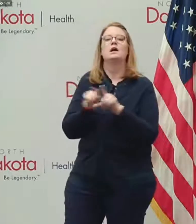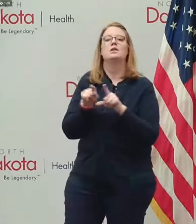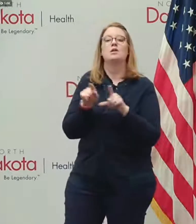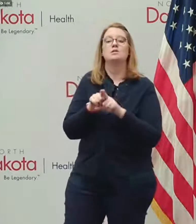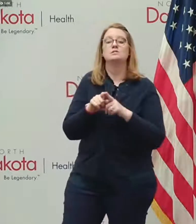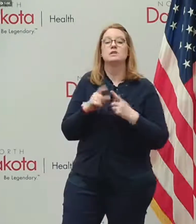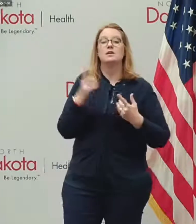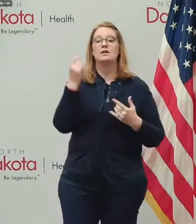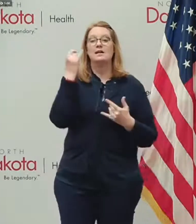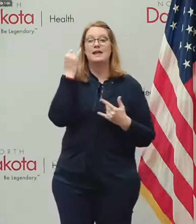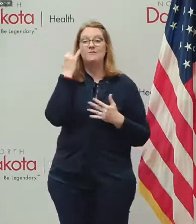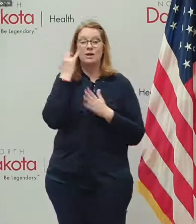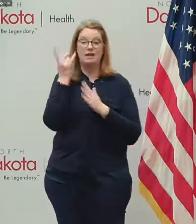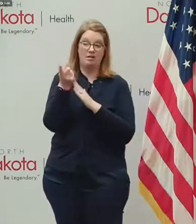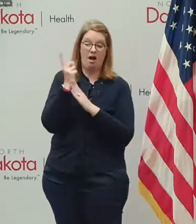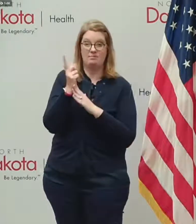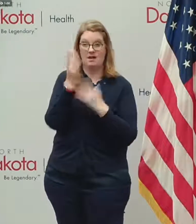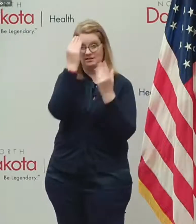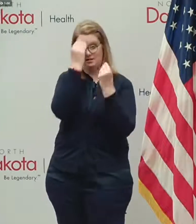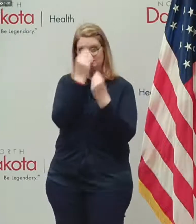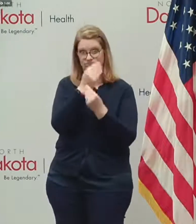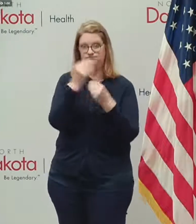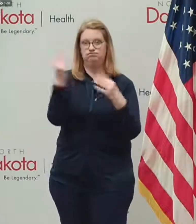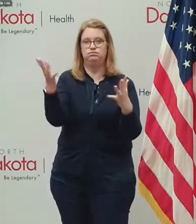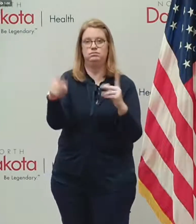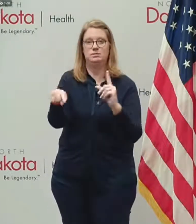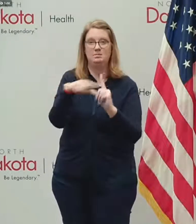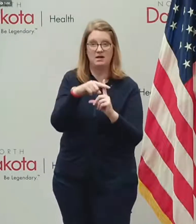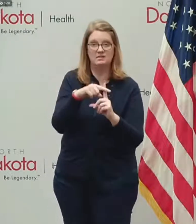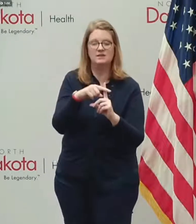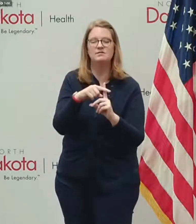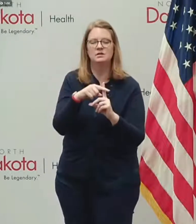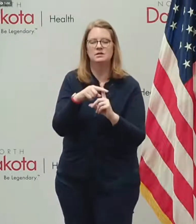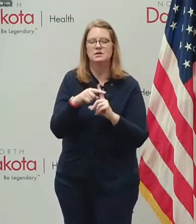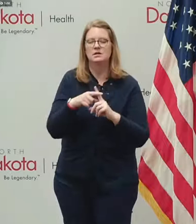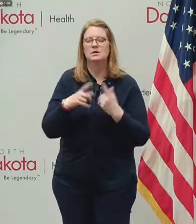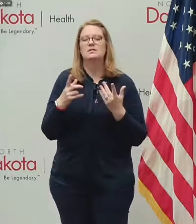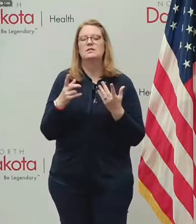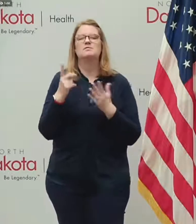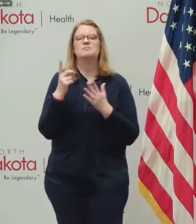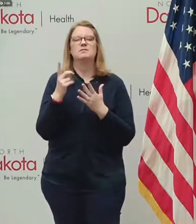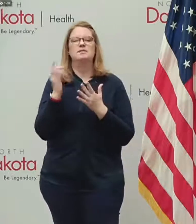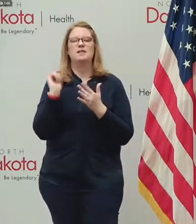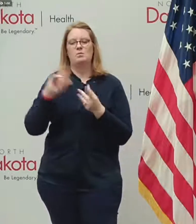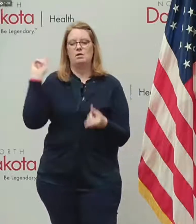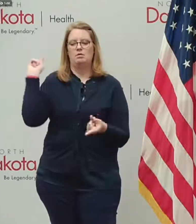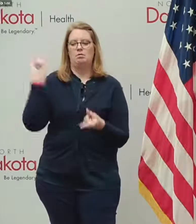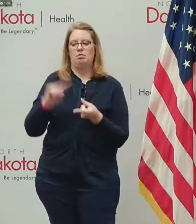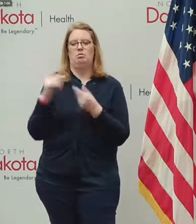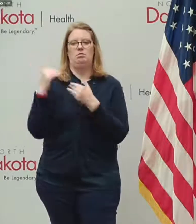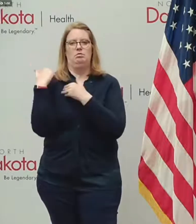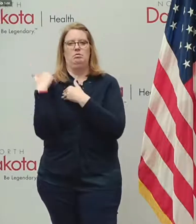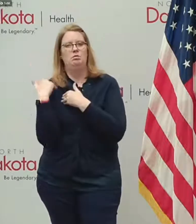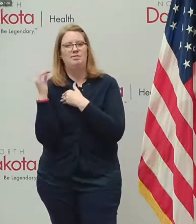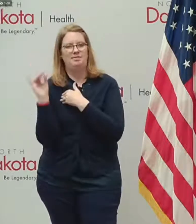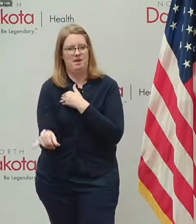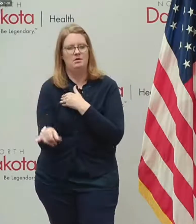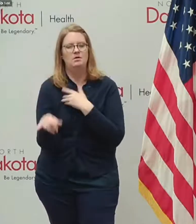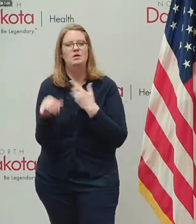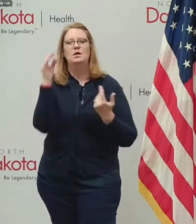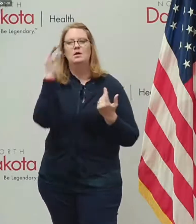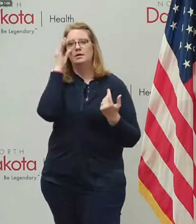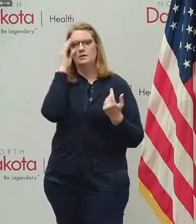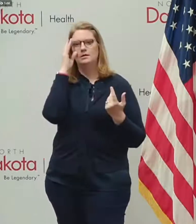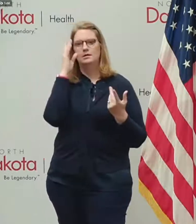people automatically of them being positive, that frees up more capacity immediately to do close contact tracing, and